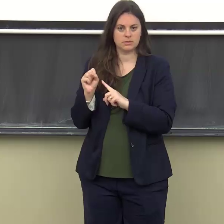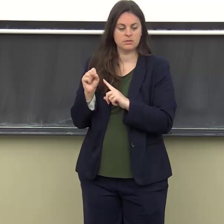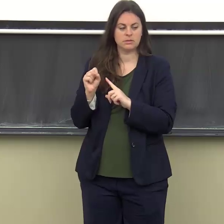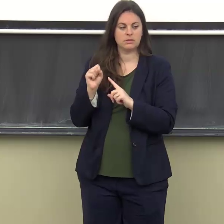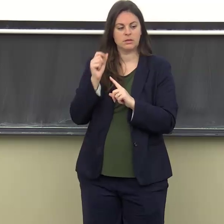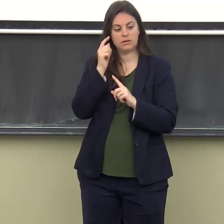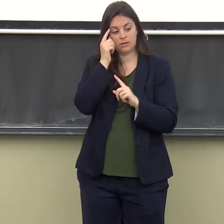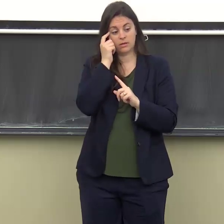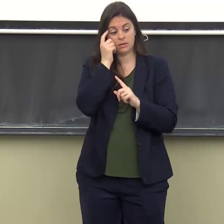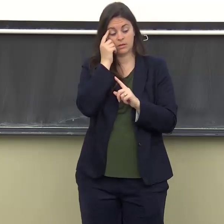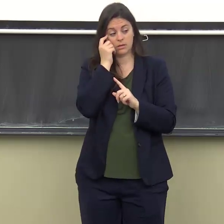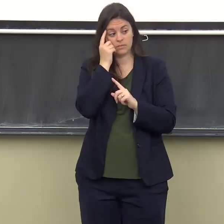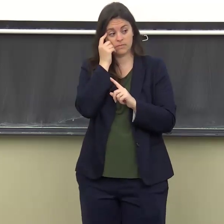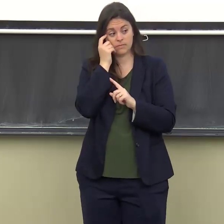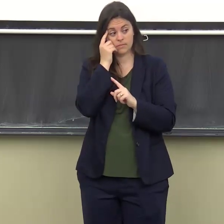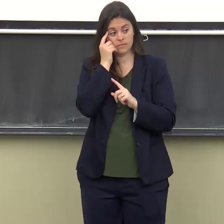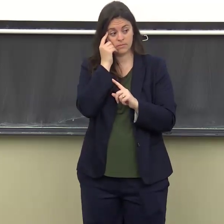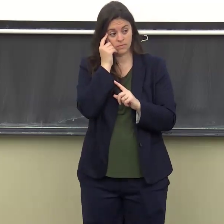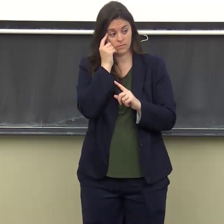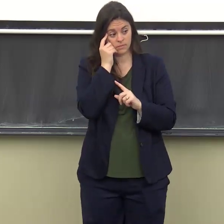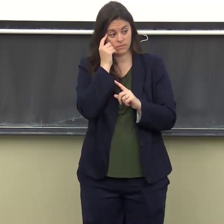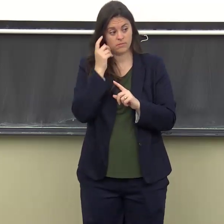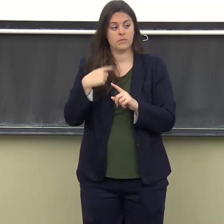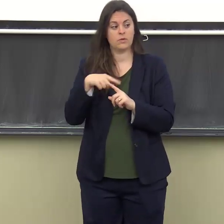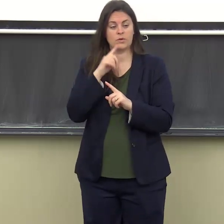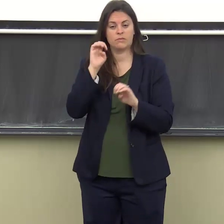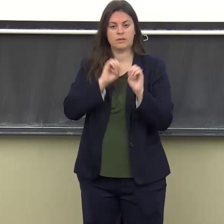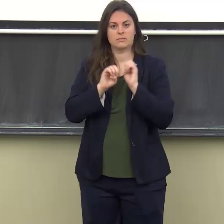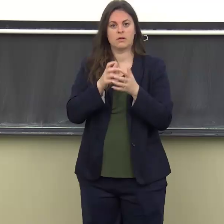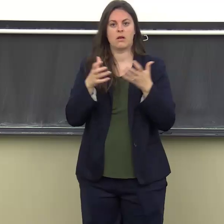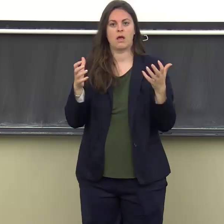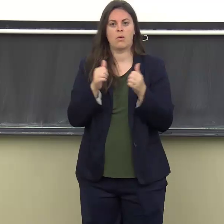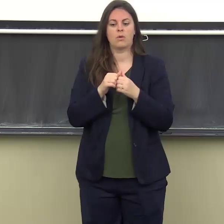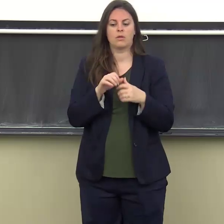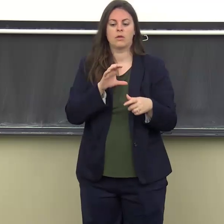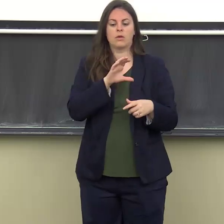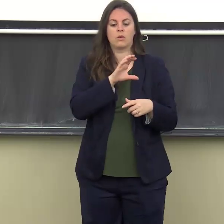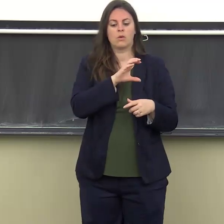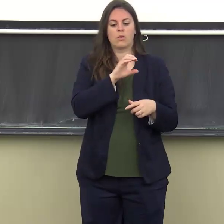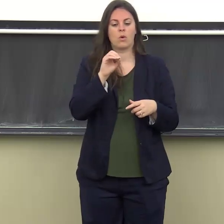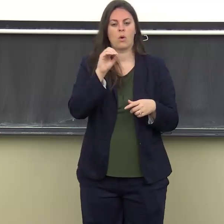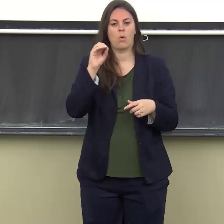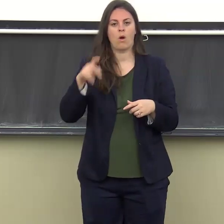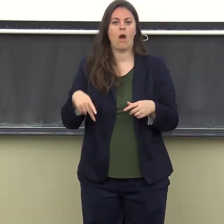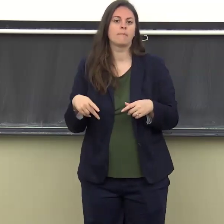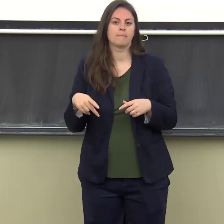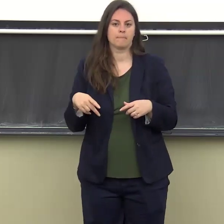we've been experimenting quite a bit with cooperatives. So the cooperative alternative, as